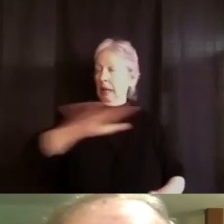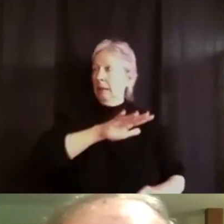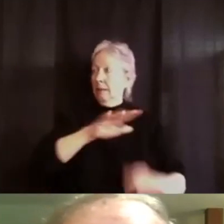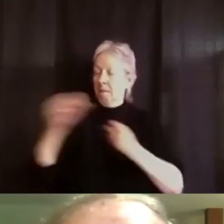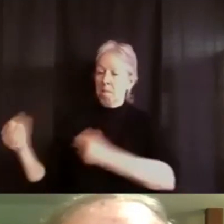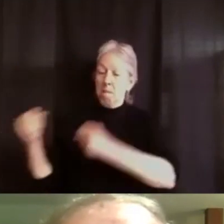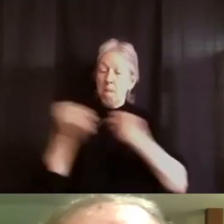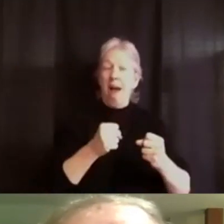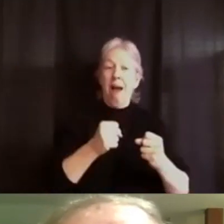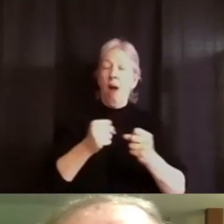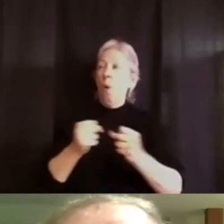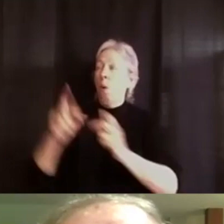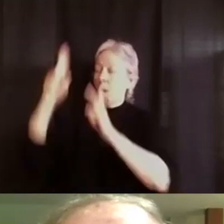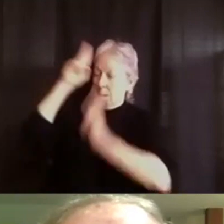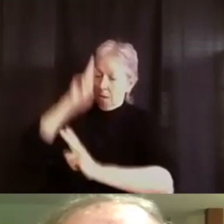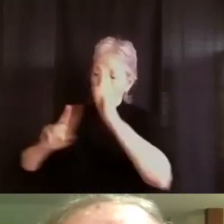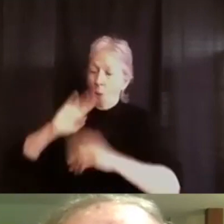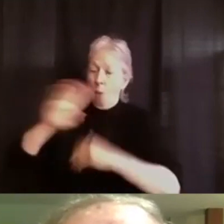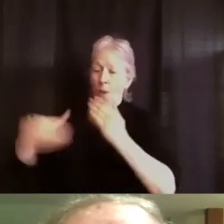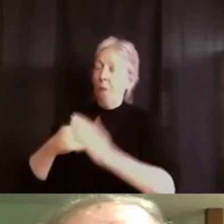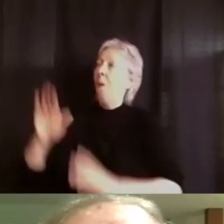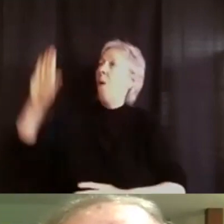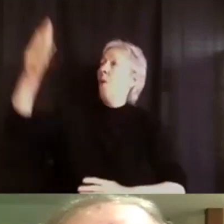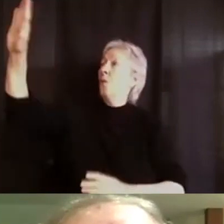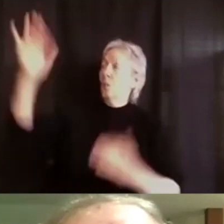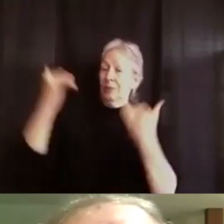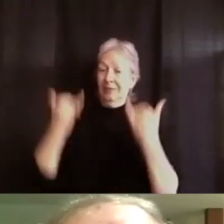and forever. Amen. Amen.